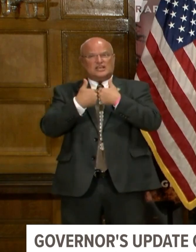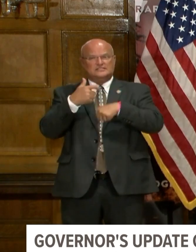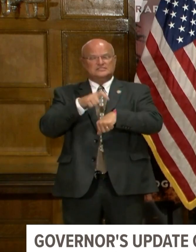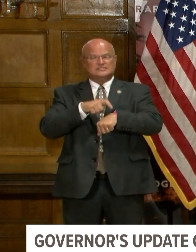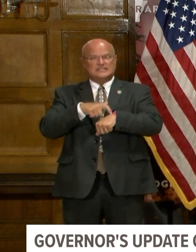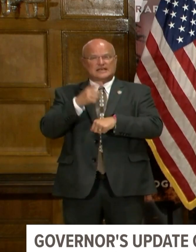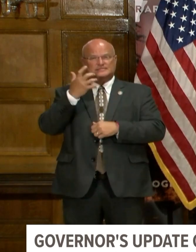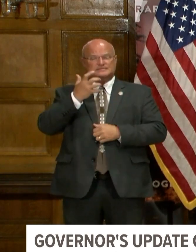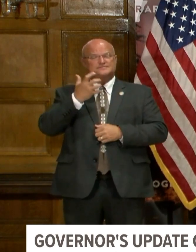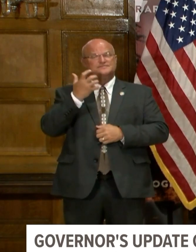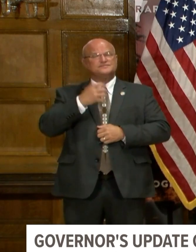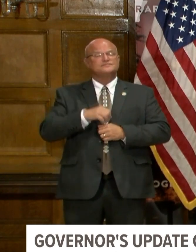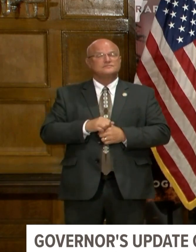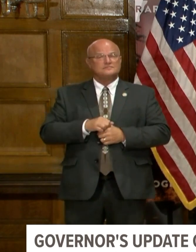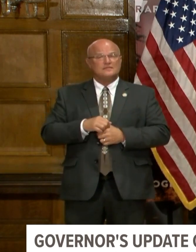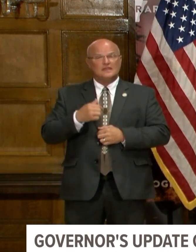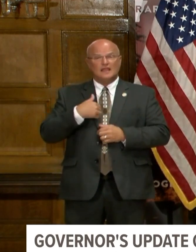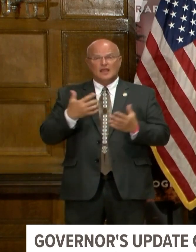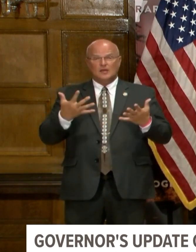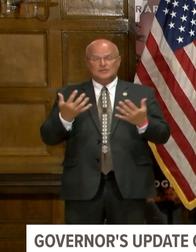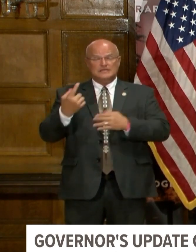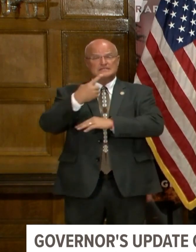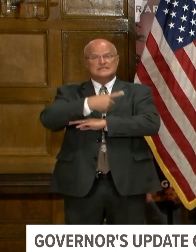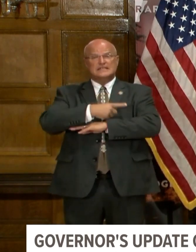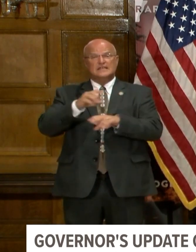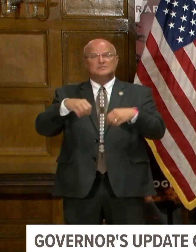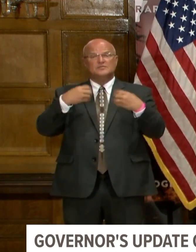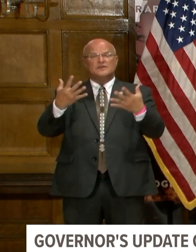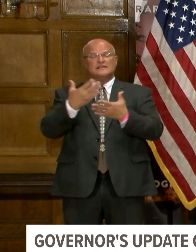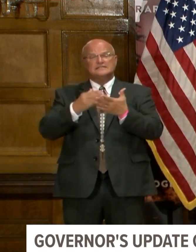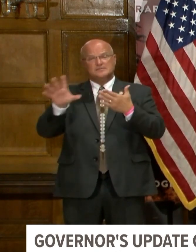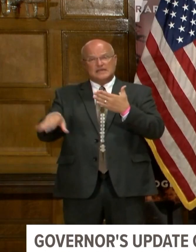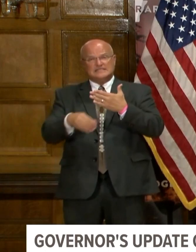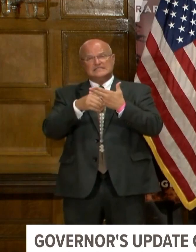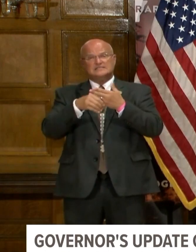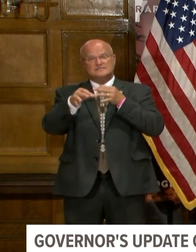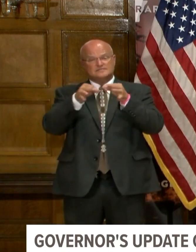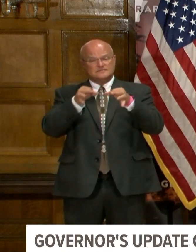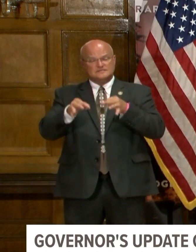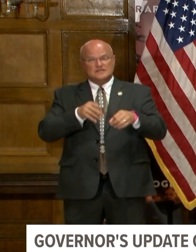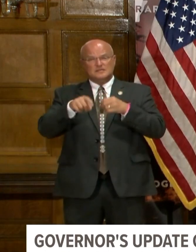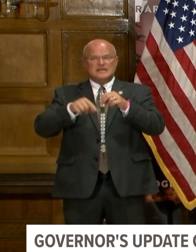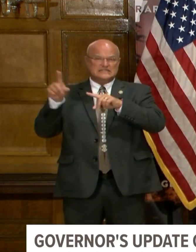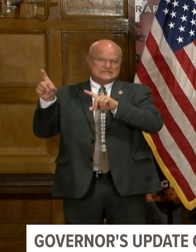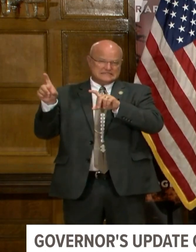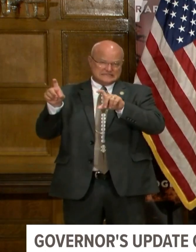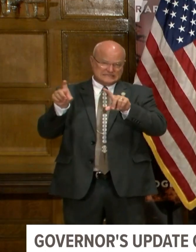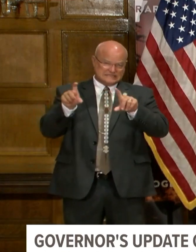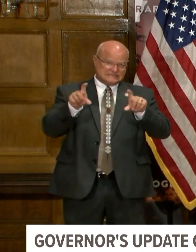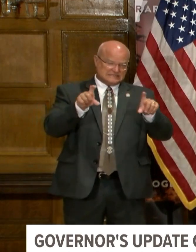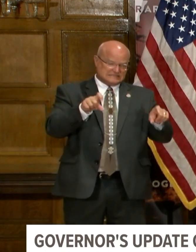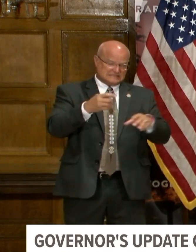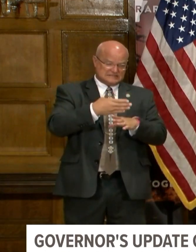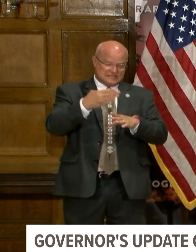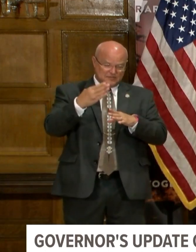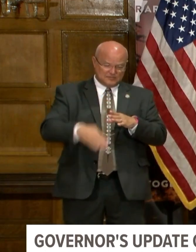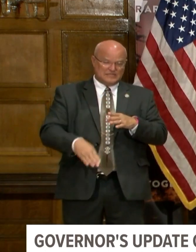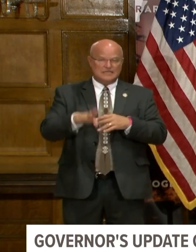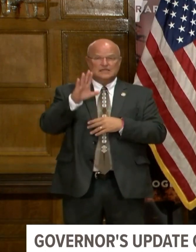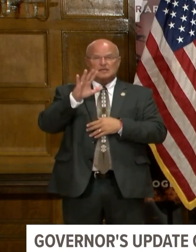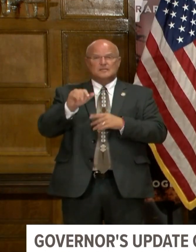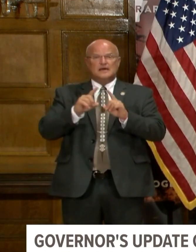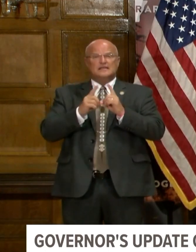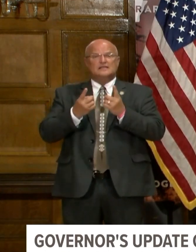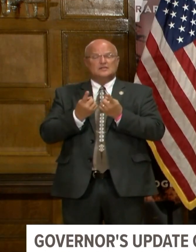times. I am here today to provide some additional detail on the mass testing efforts completed by